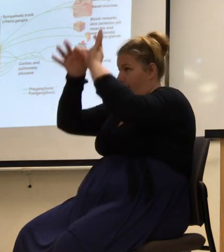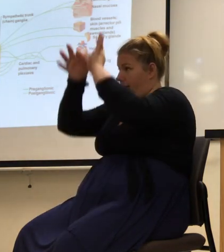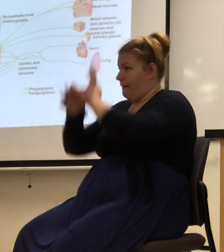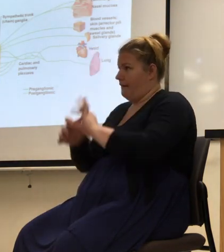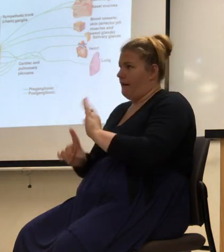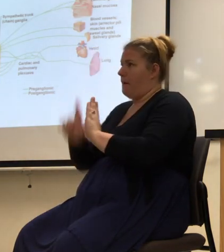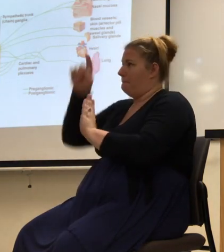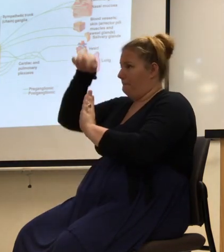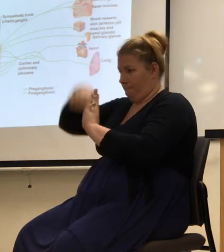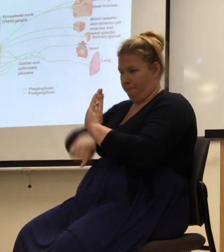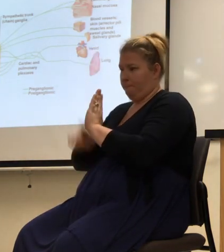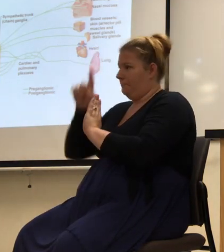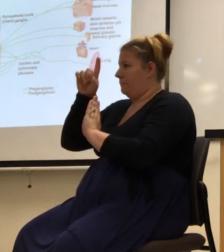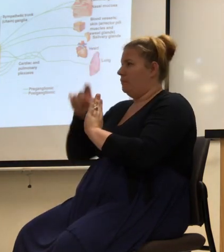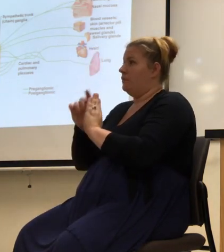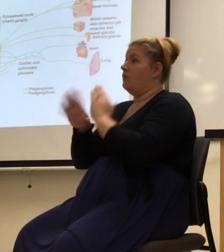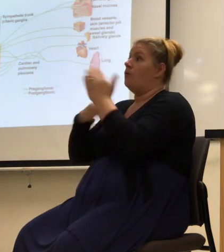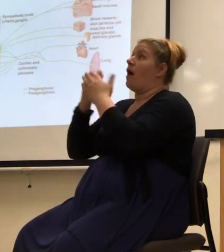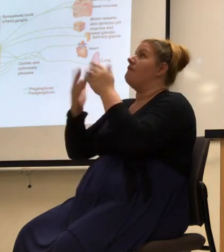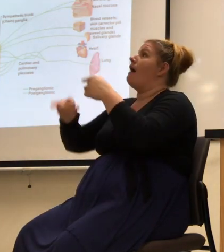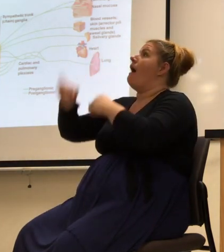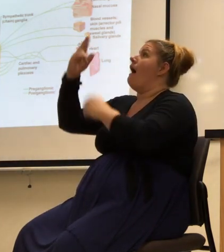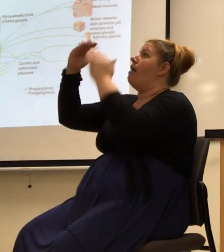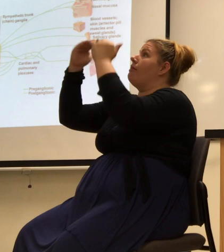higher or some lower level.